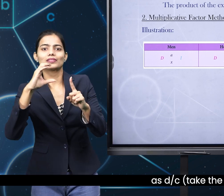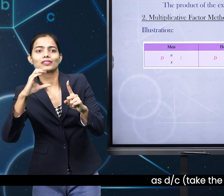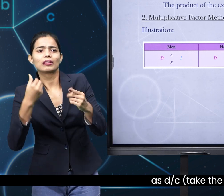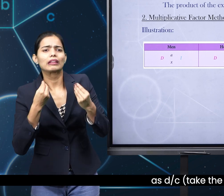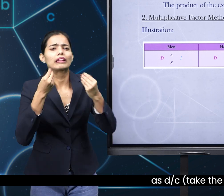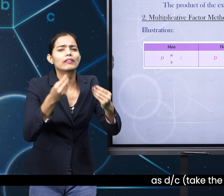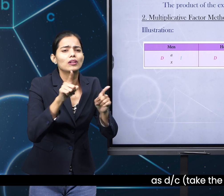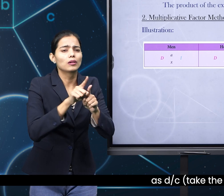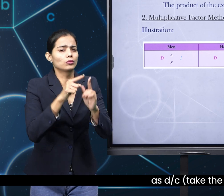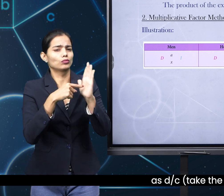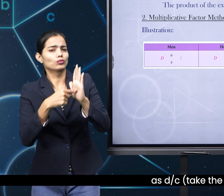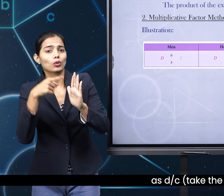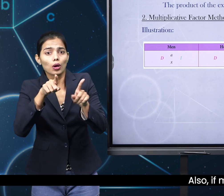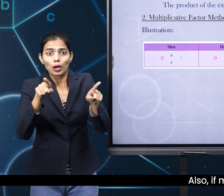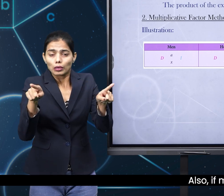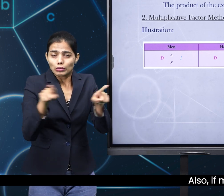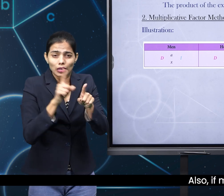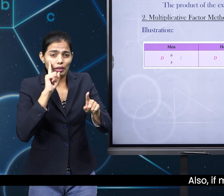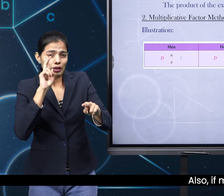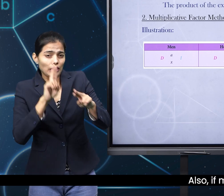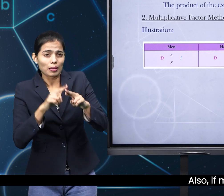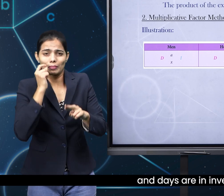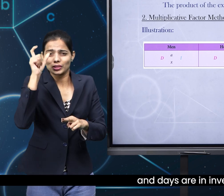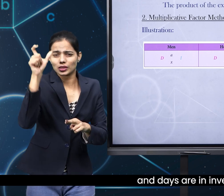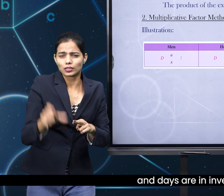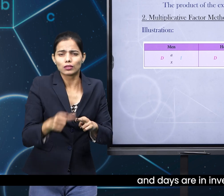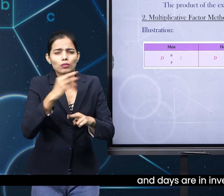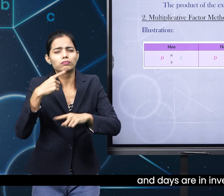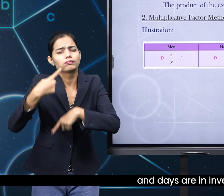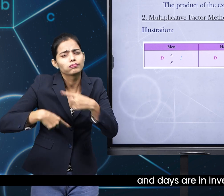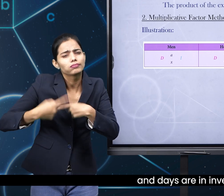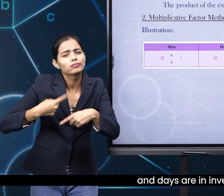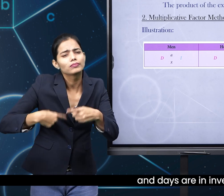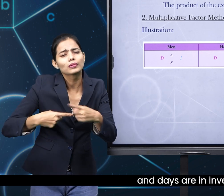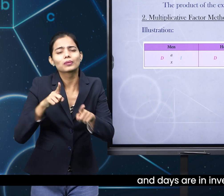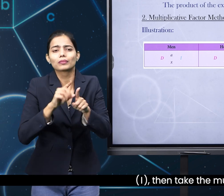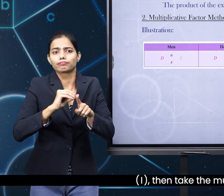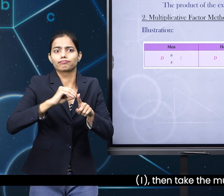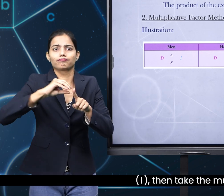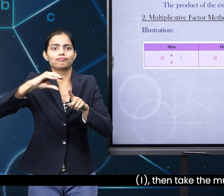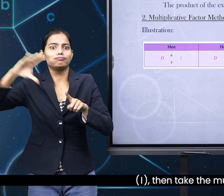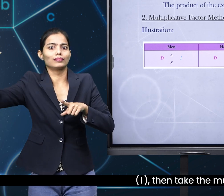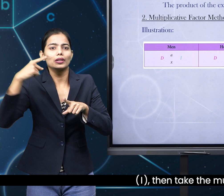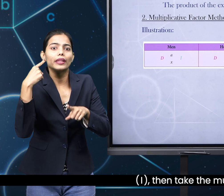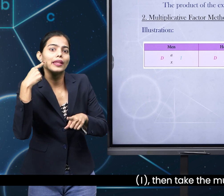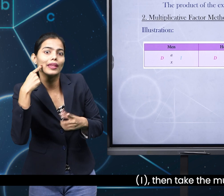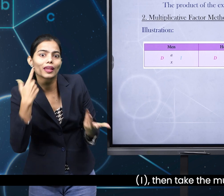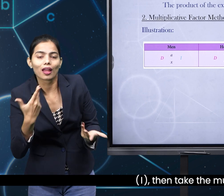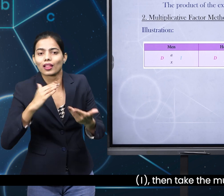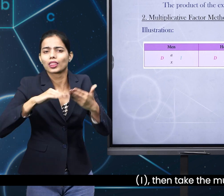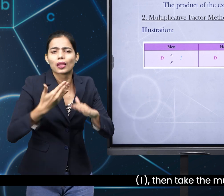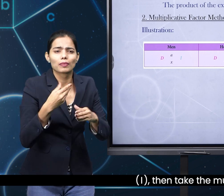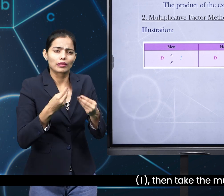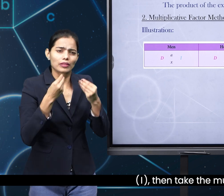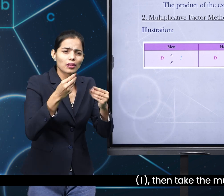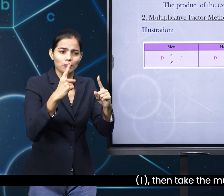take the reciprocal. Also, if men and days are in inverse proportion I, then take